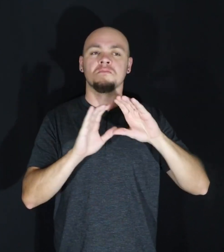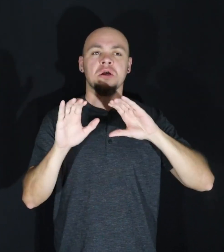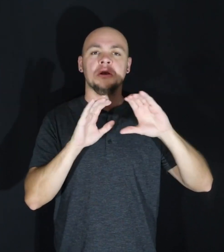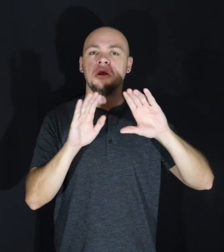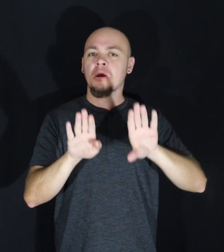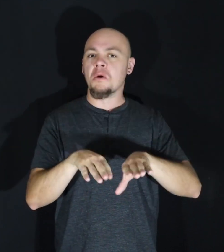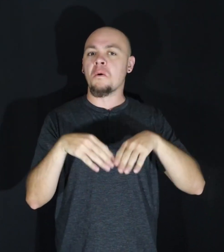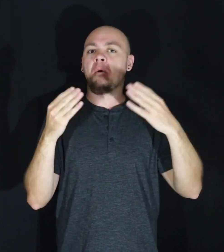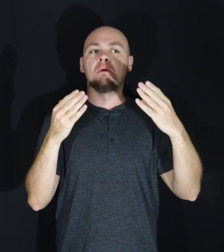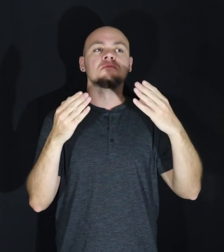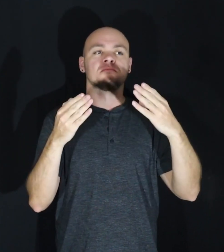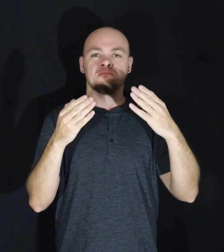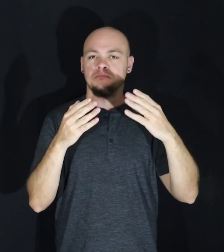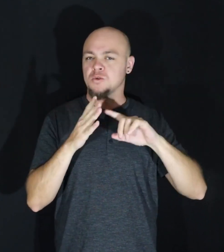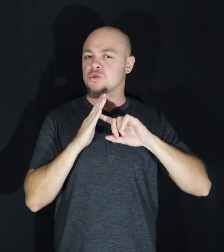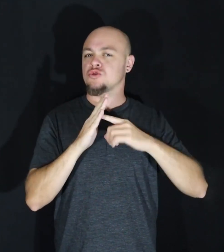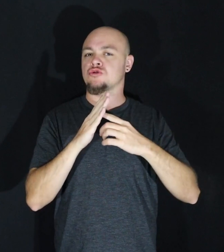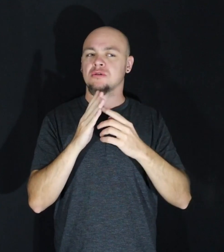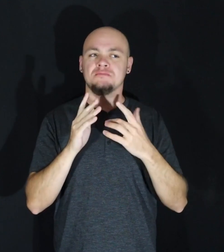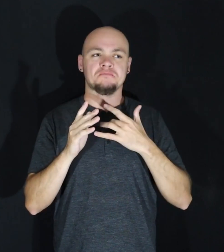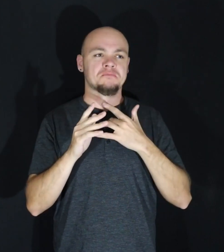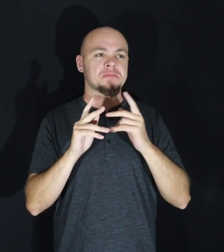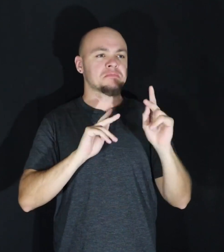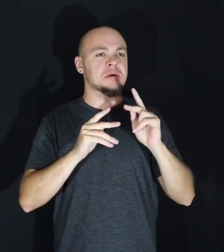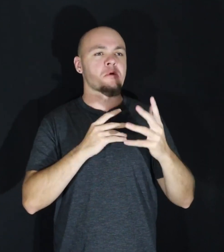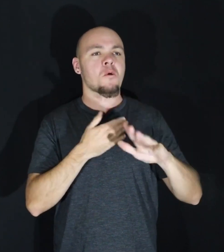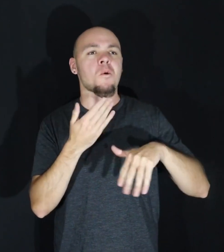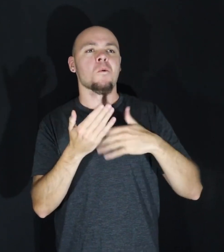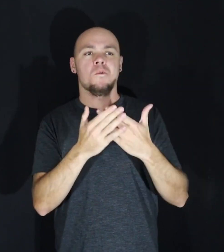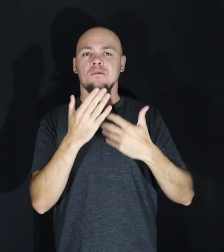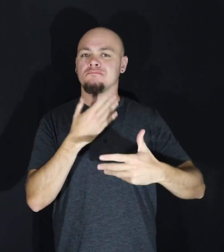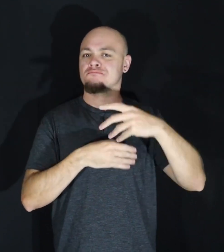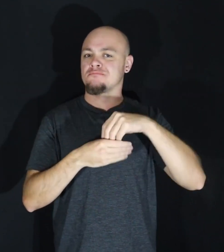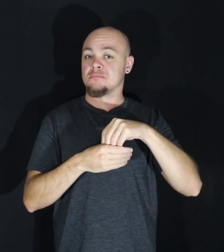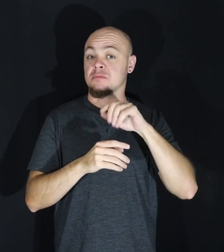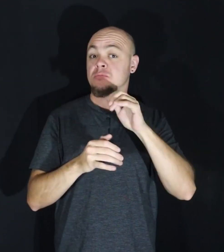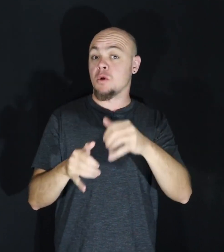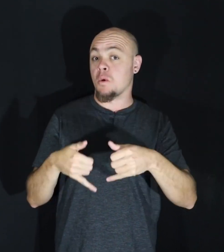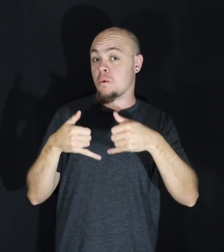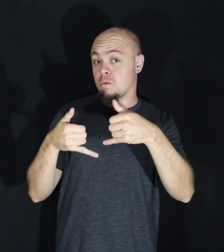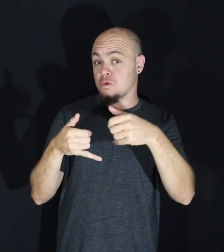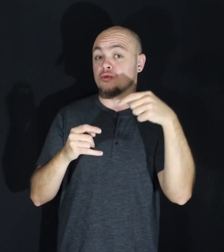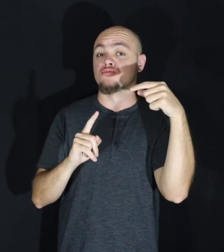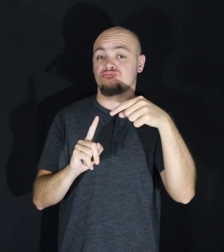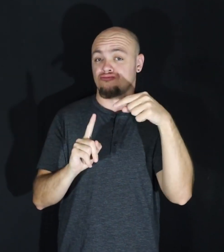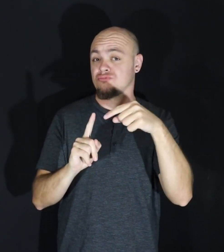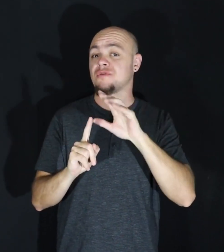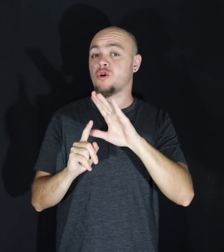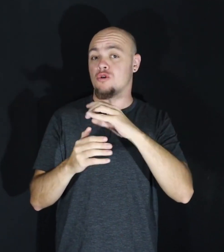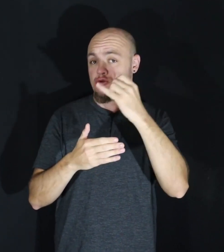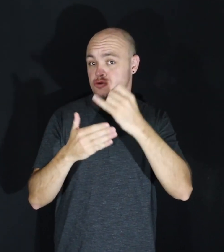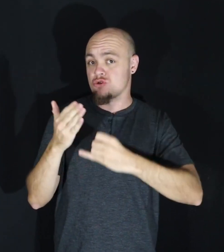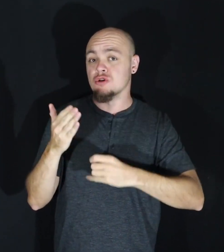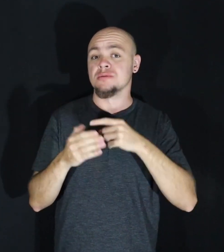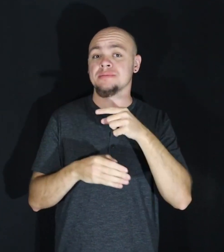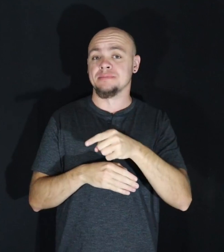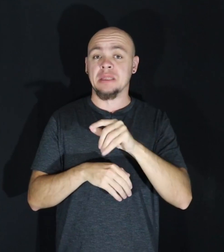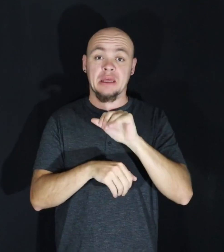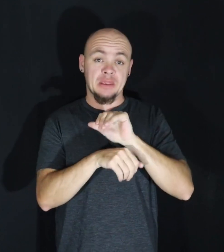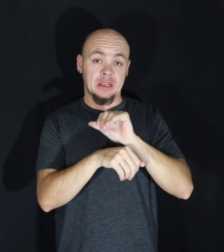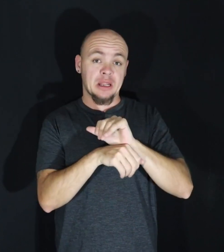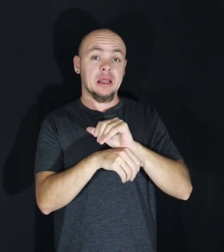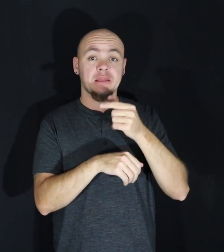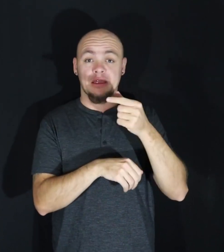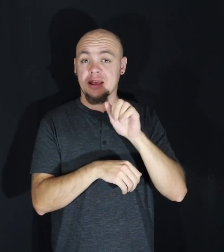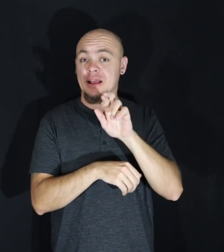inclusion. And she did just that. Lauren got an award for her art. And that night in the